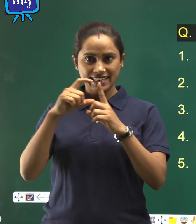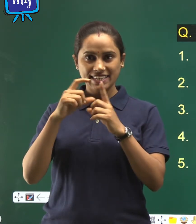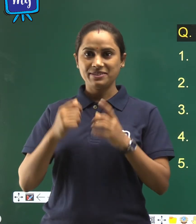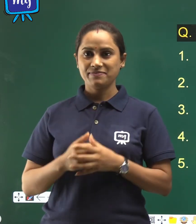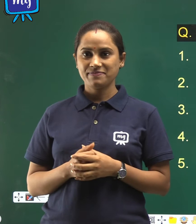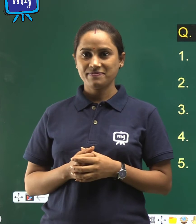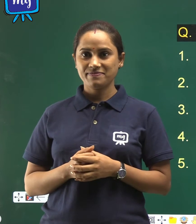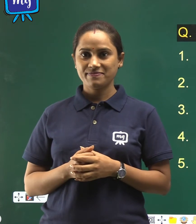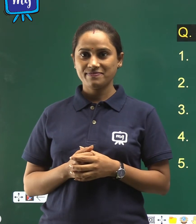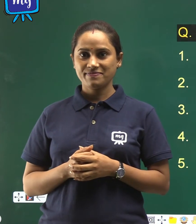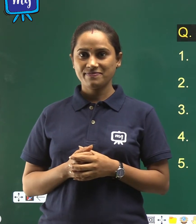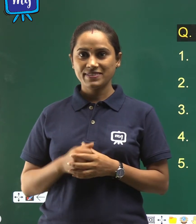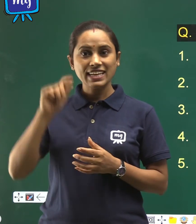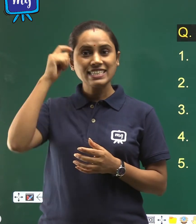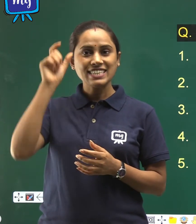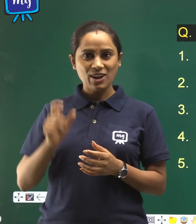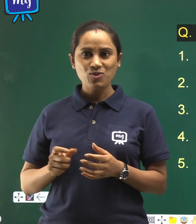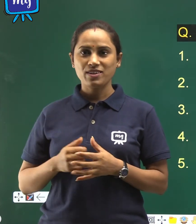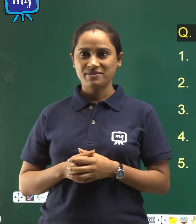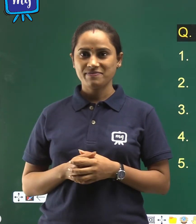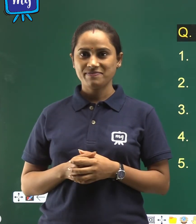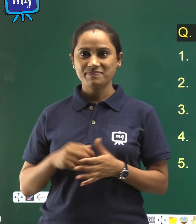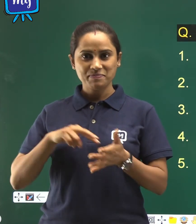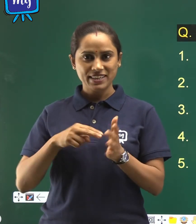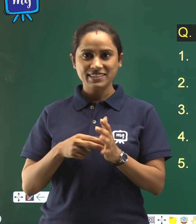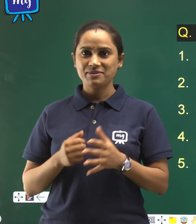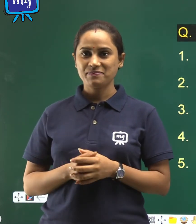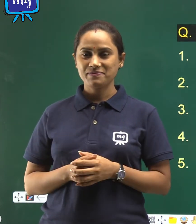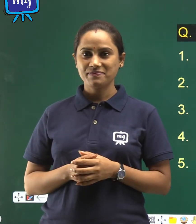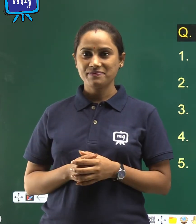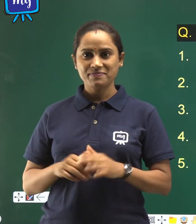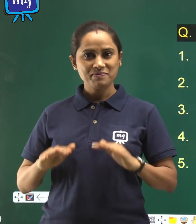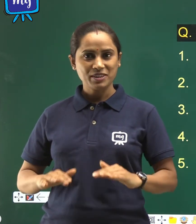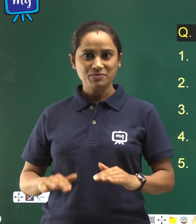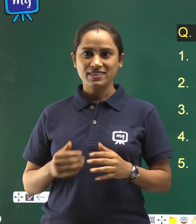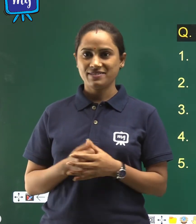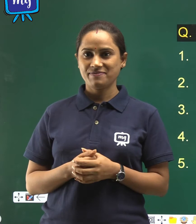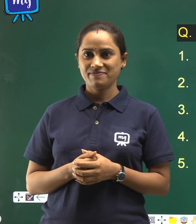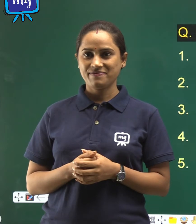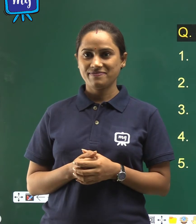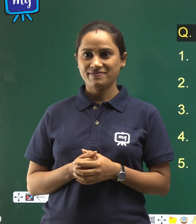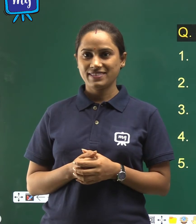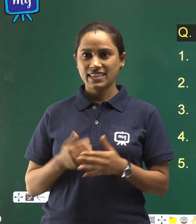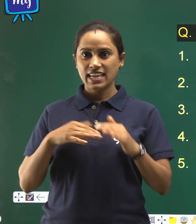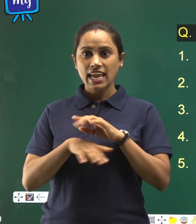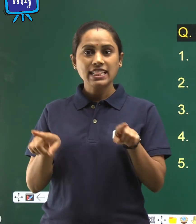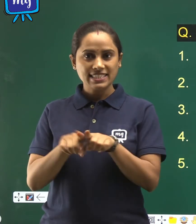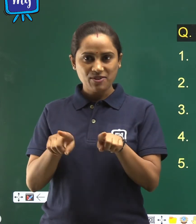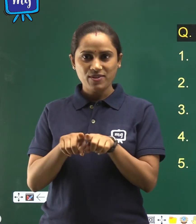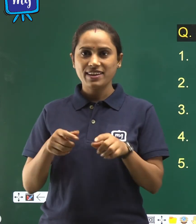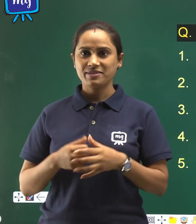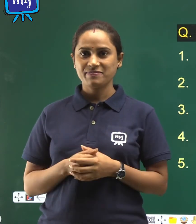CHOOD. Childhood means bachpan. In the same